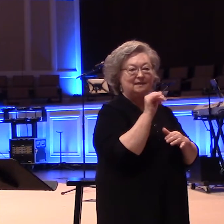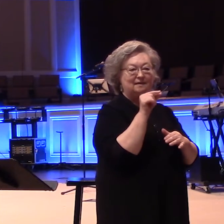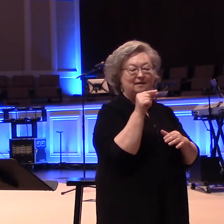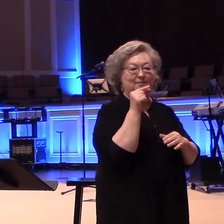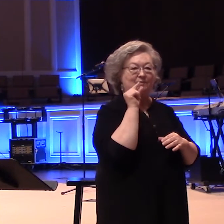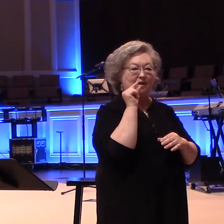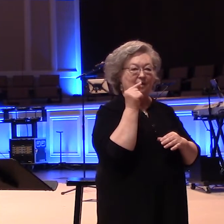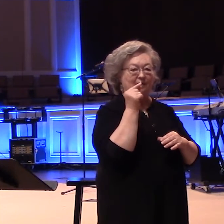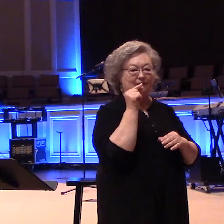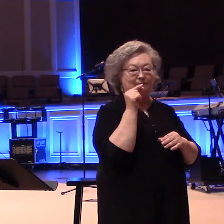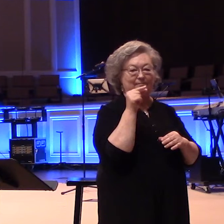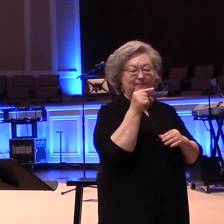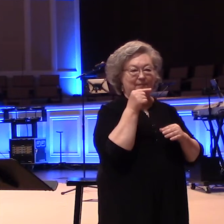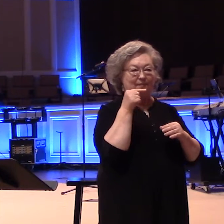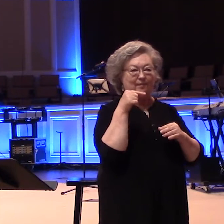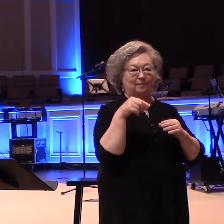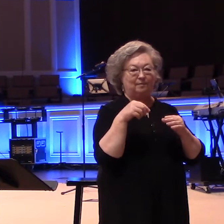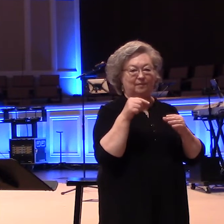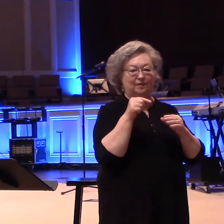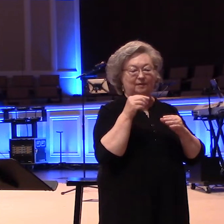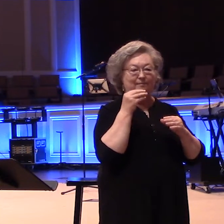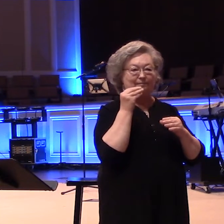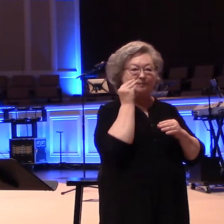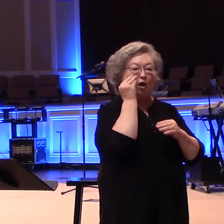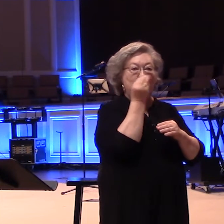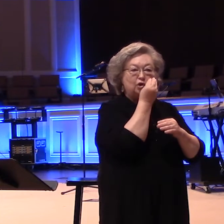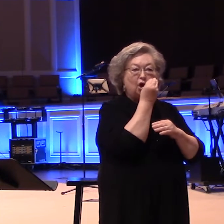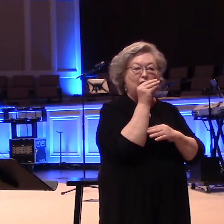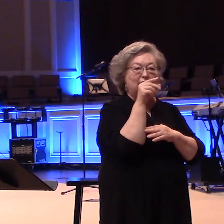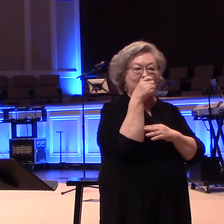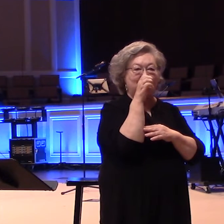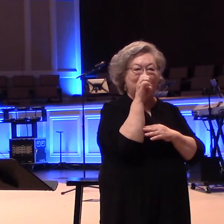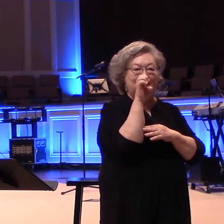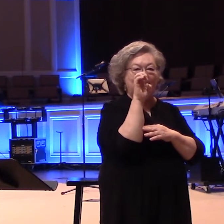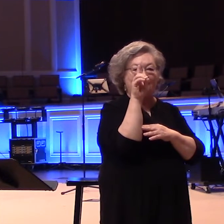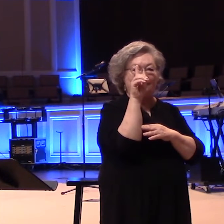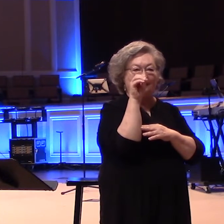enough. I want the home to be a place where there's a